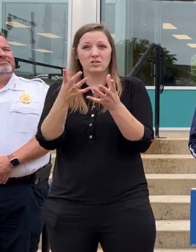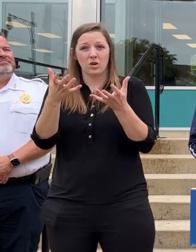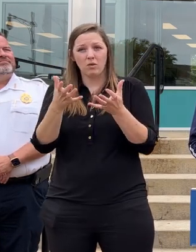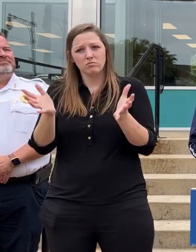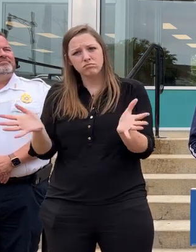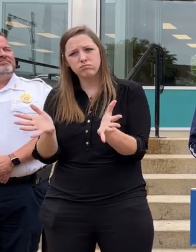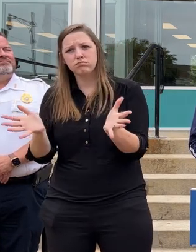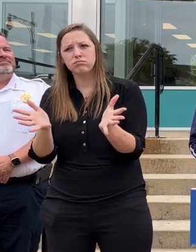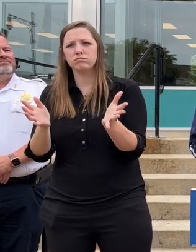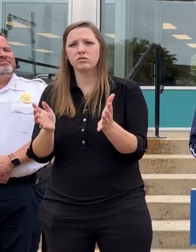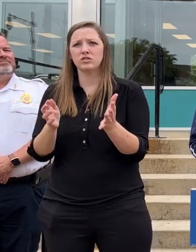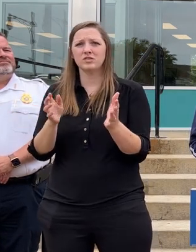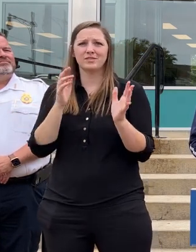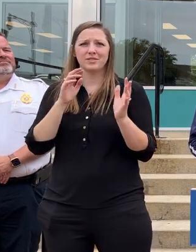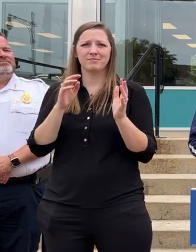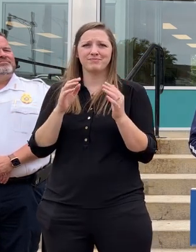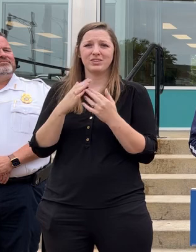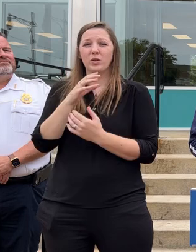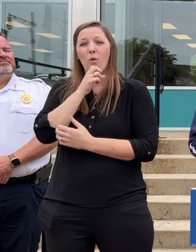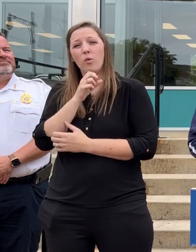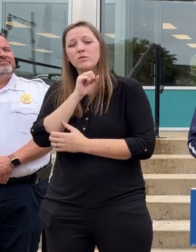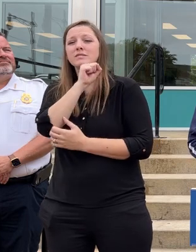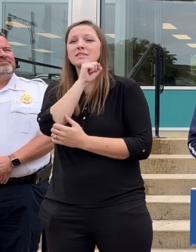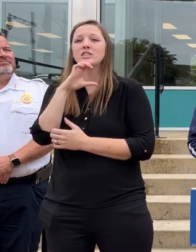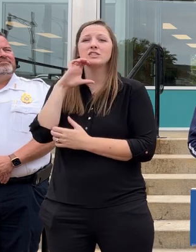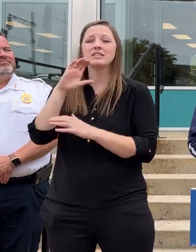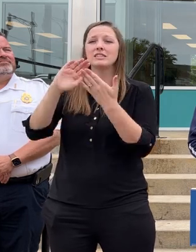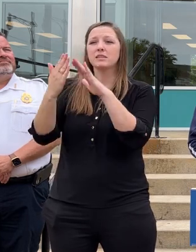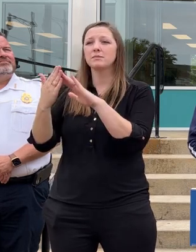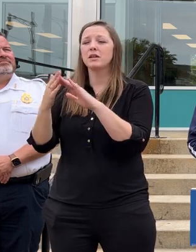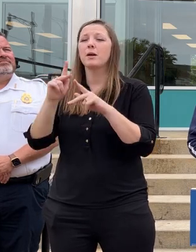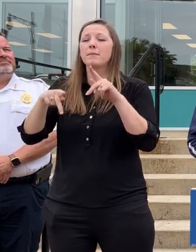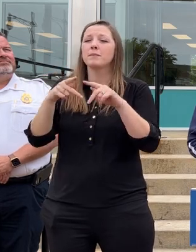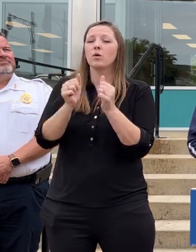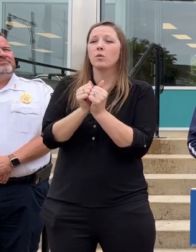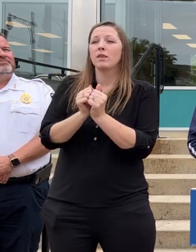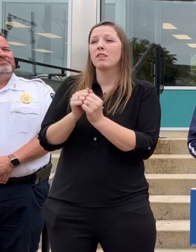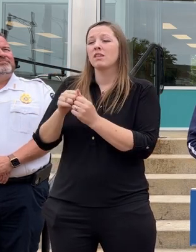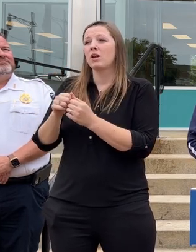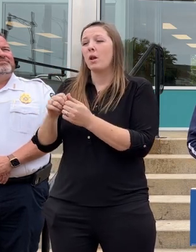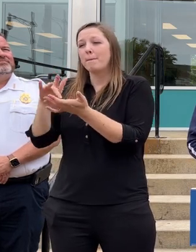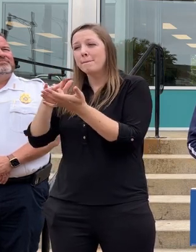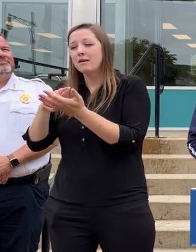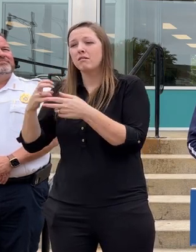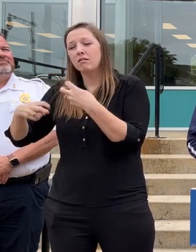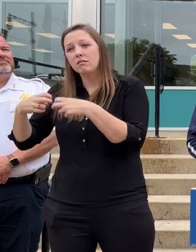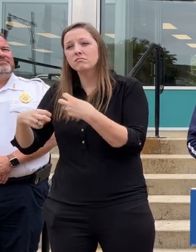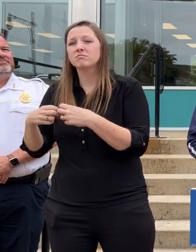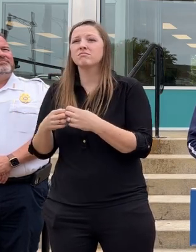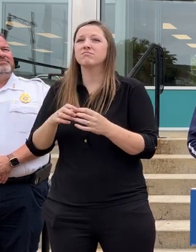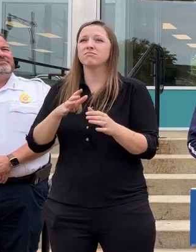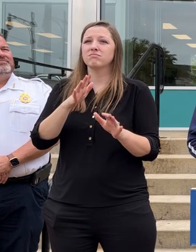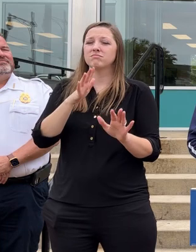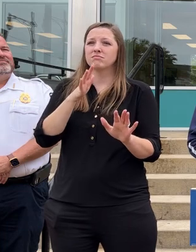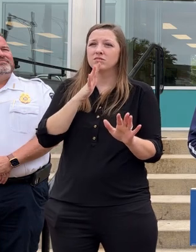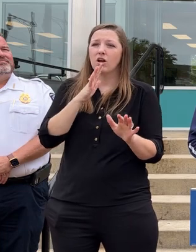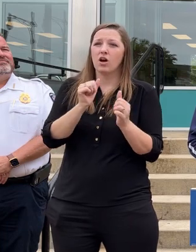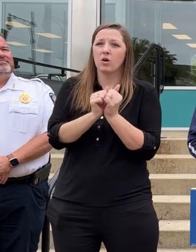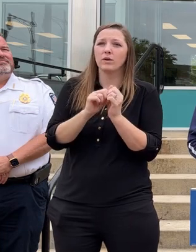Erie County residents, especially our older adults, people with chronic medical conditions or mobility issues, to talk through the